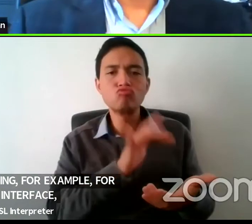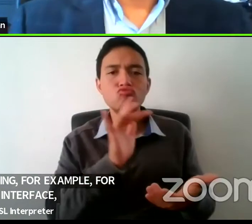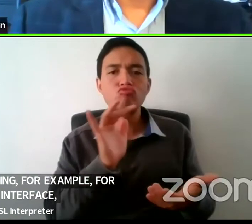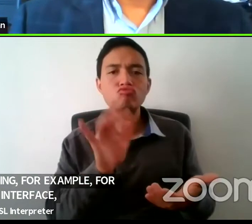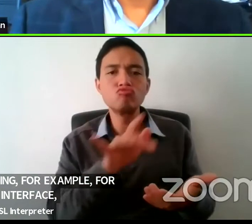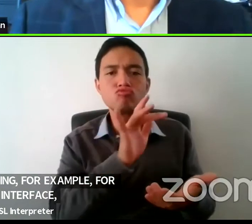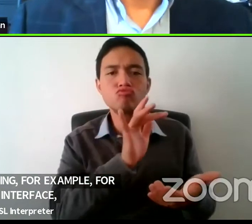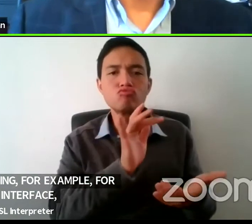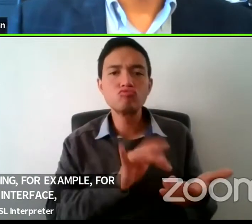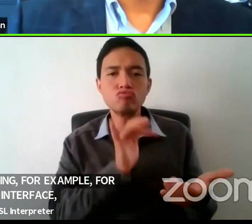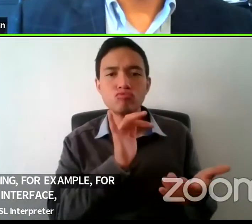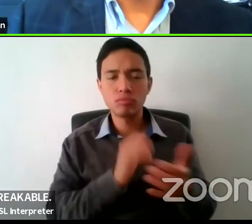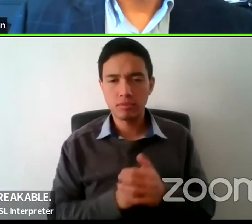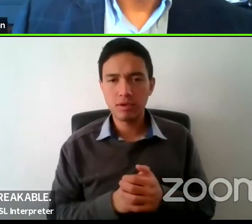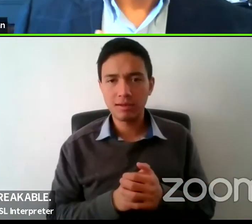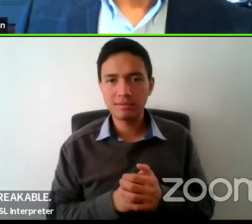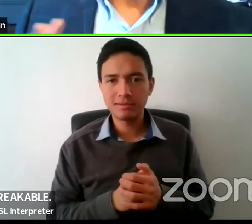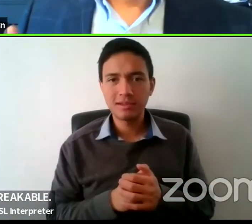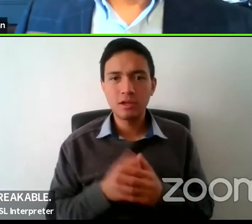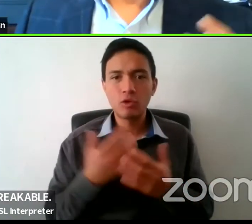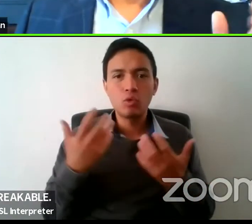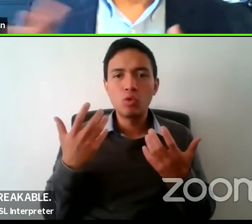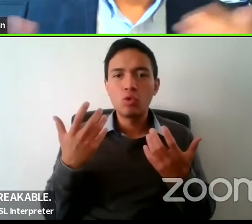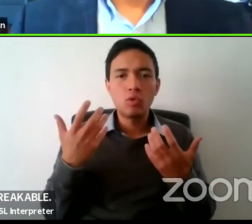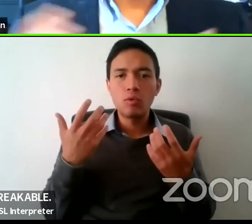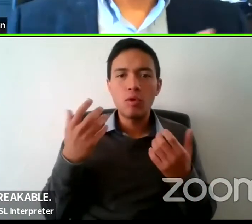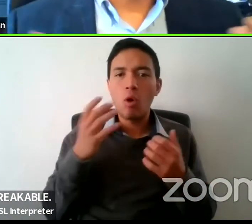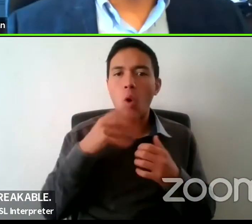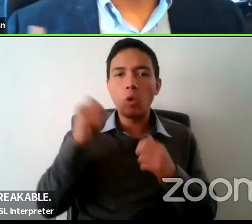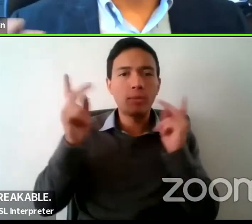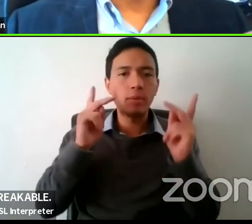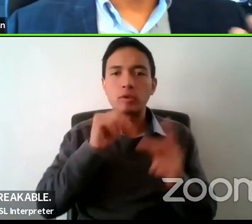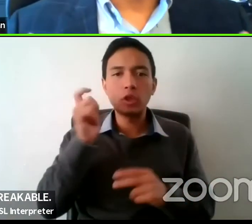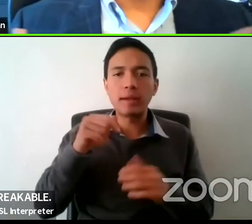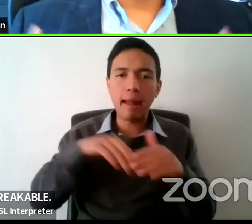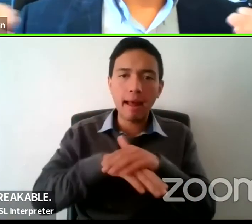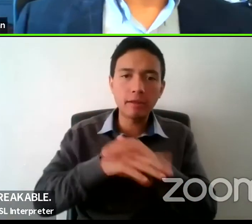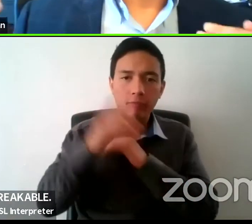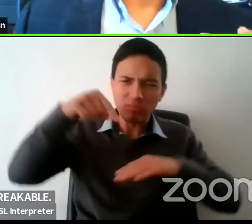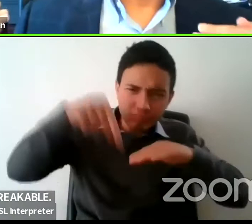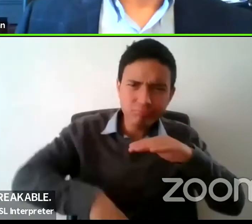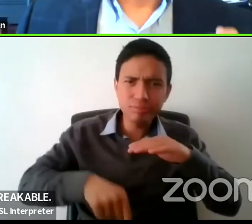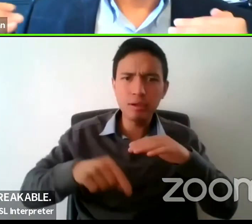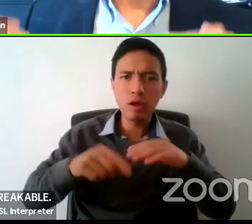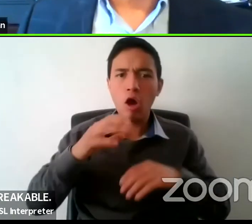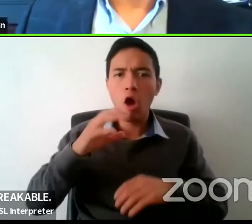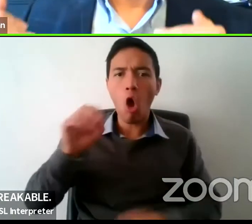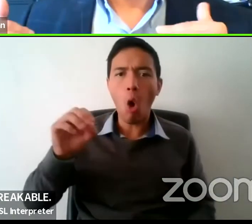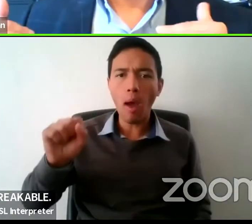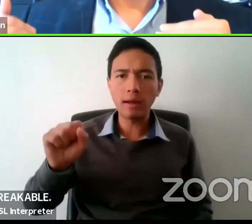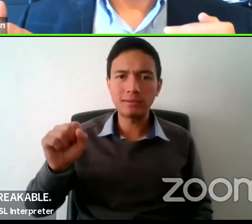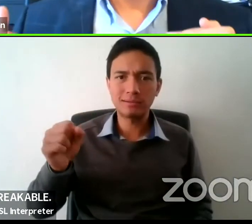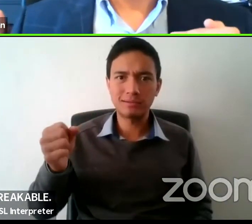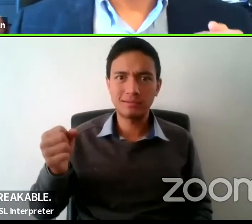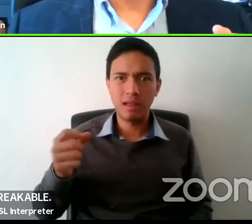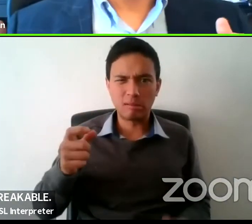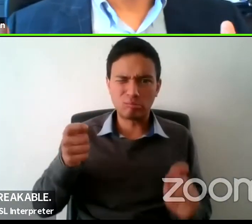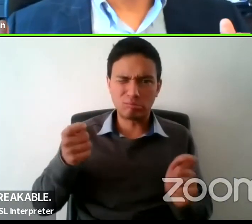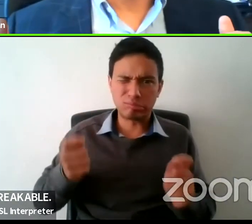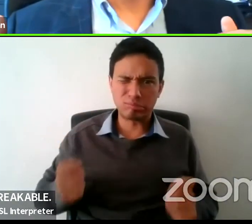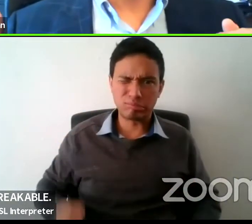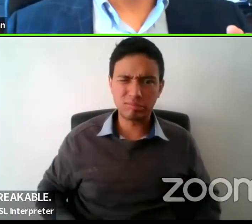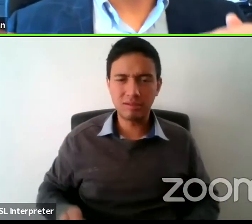locking the operating system, and no matter what the older adult, even if they're not